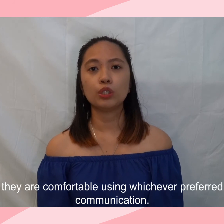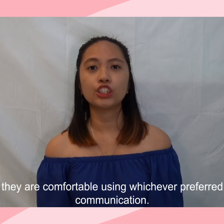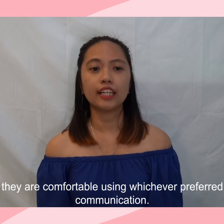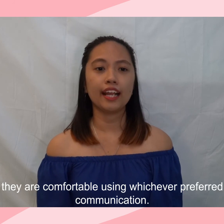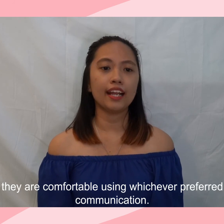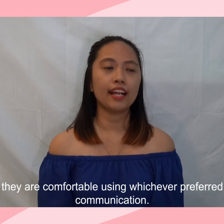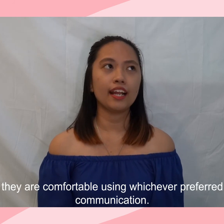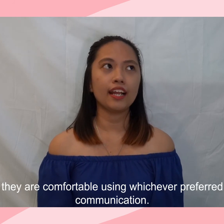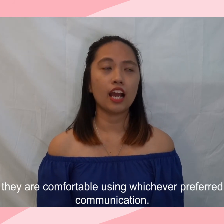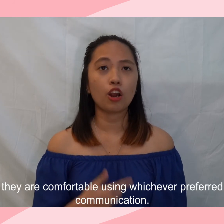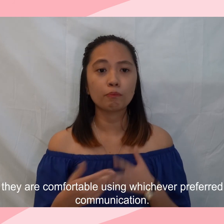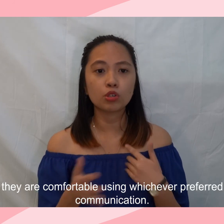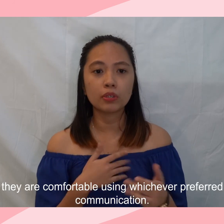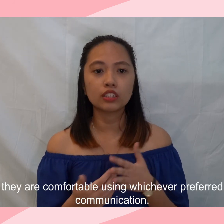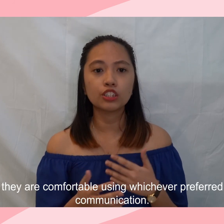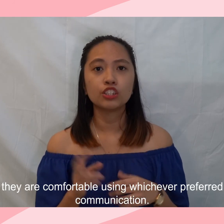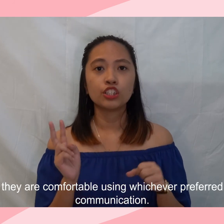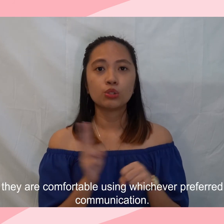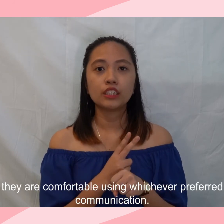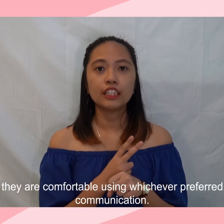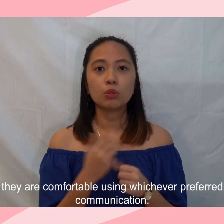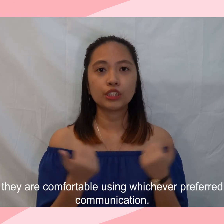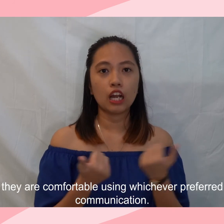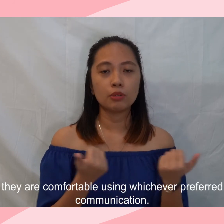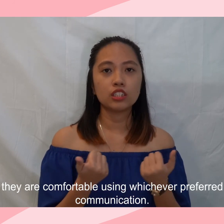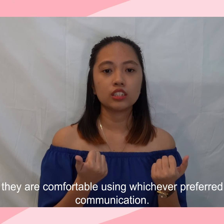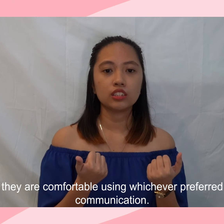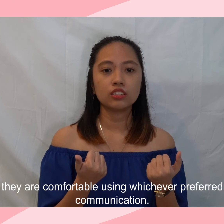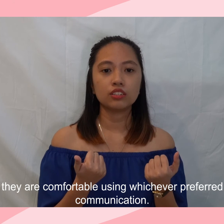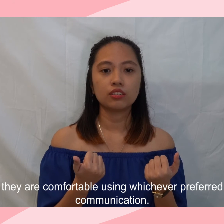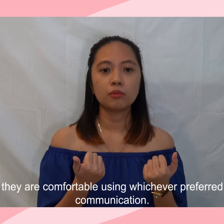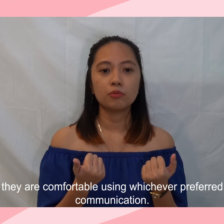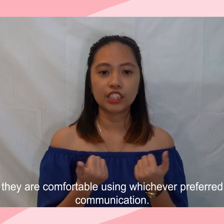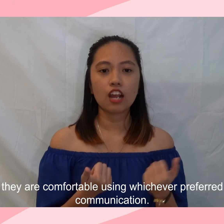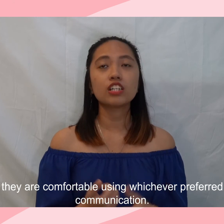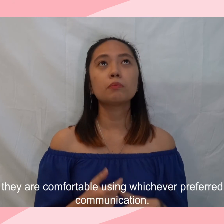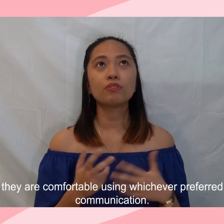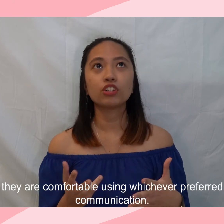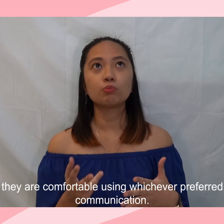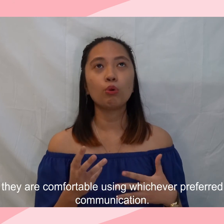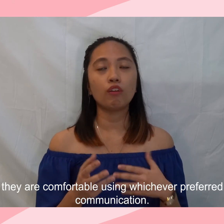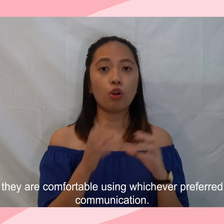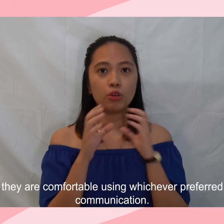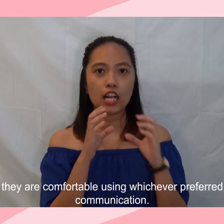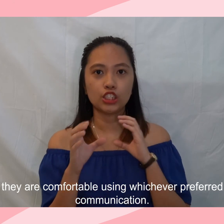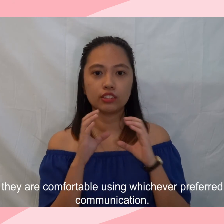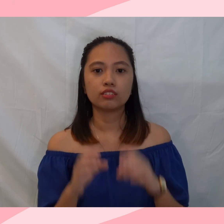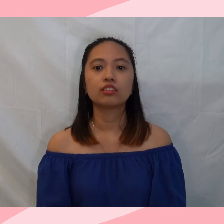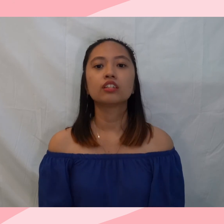which they are comfortable using whichever preferred mode of communication.